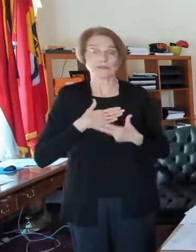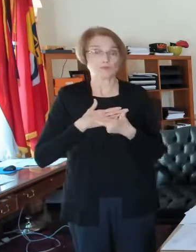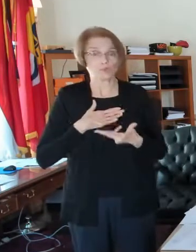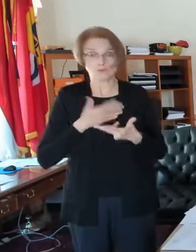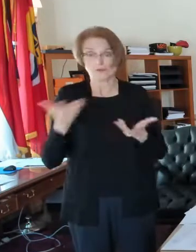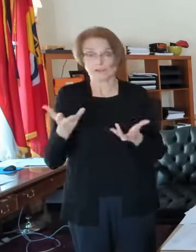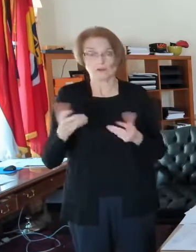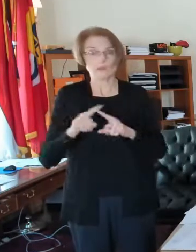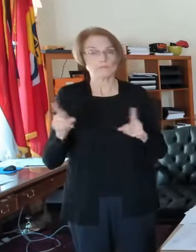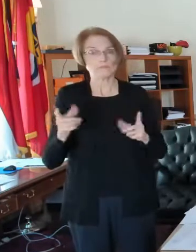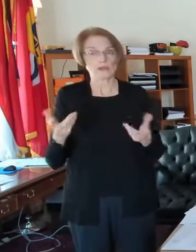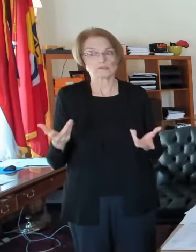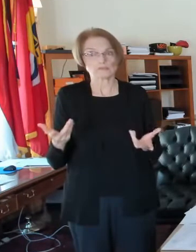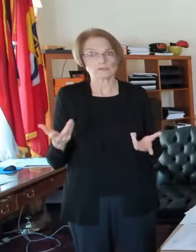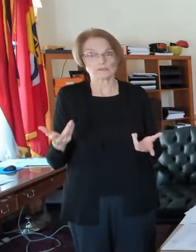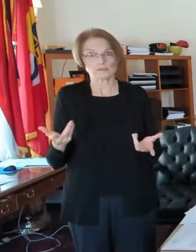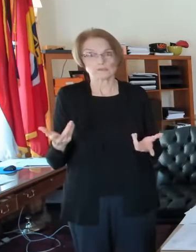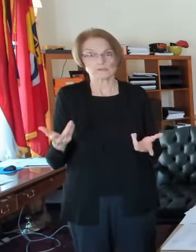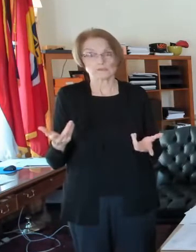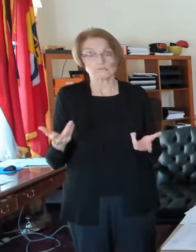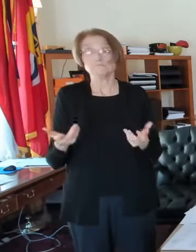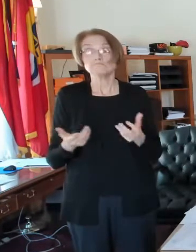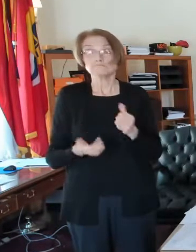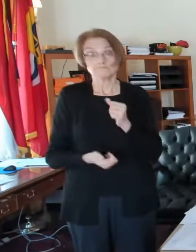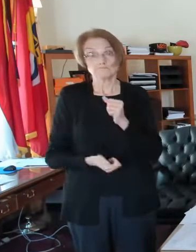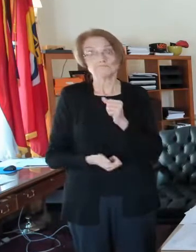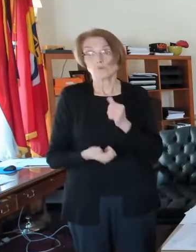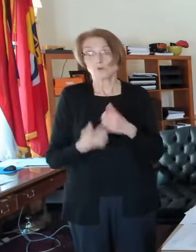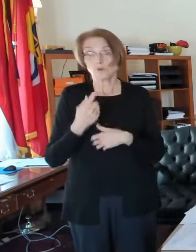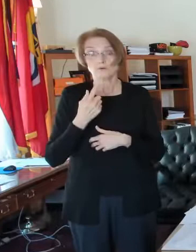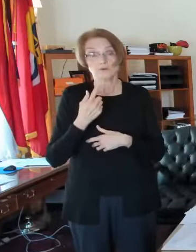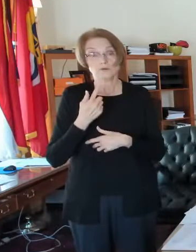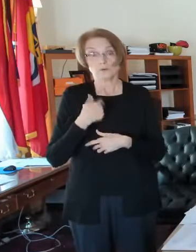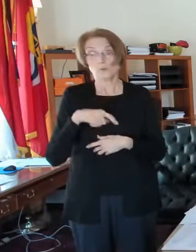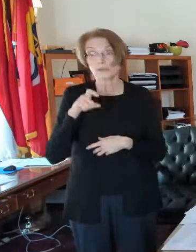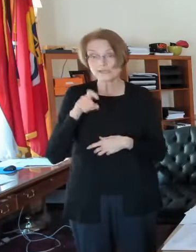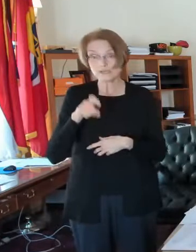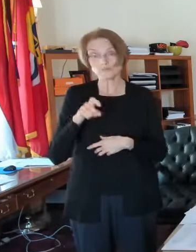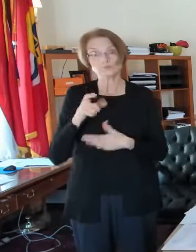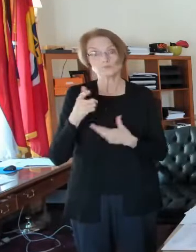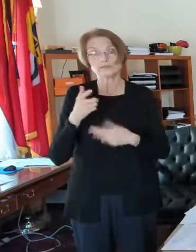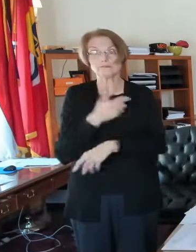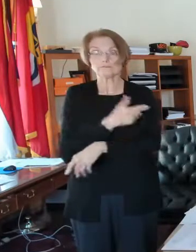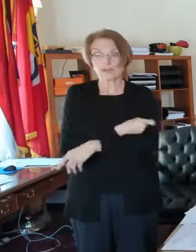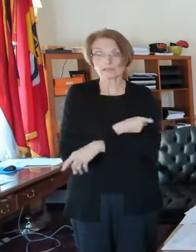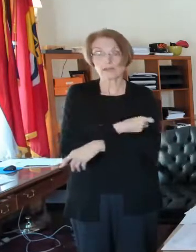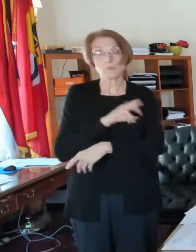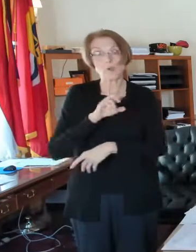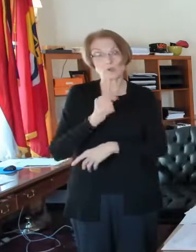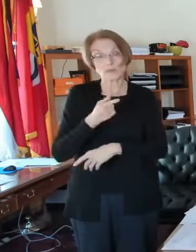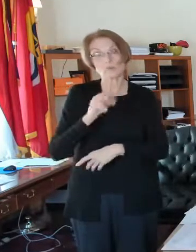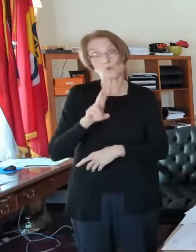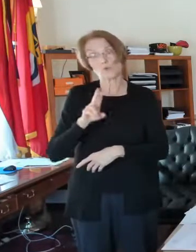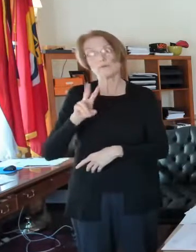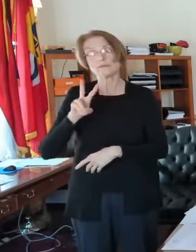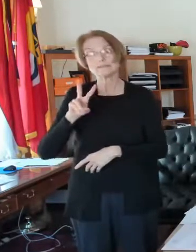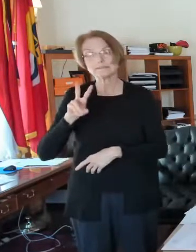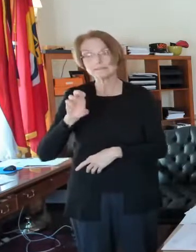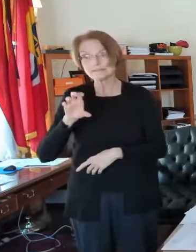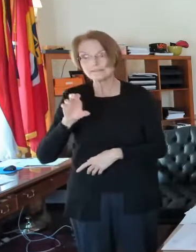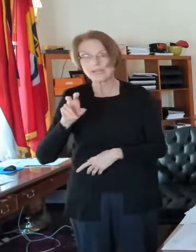in there, but that predominantly we needed to be able to be vaccinated at Walgreens or at CVS